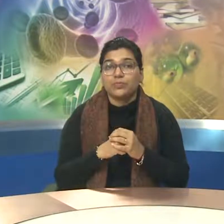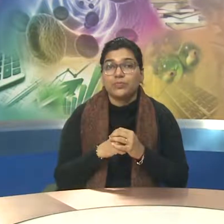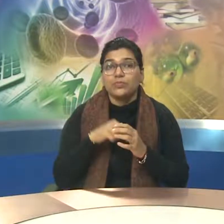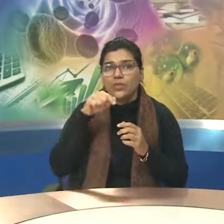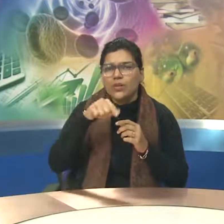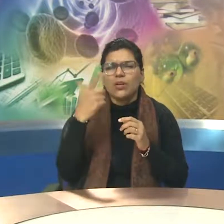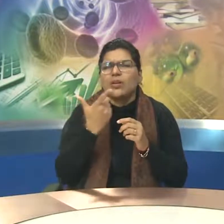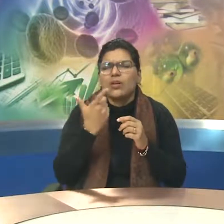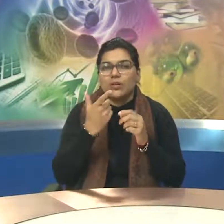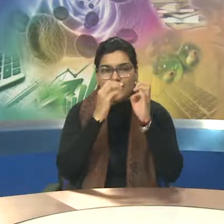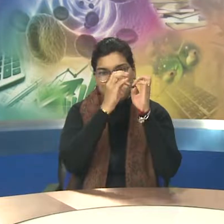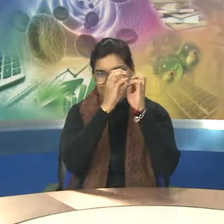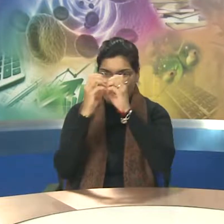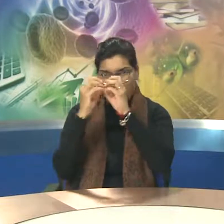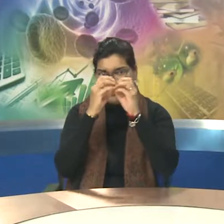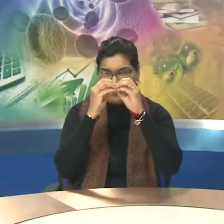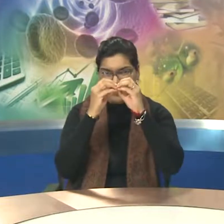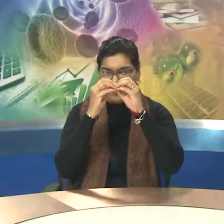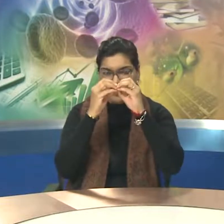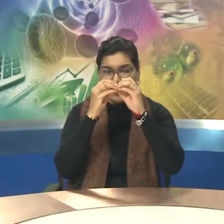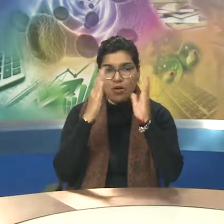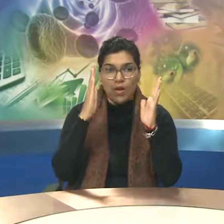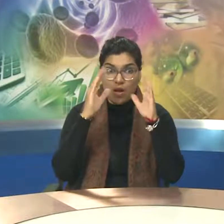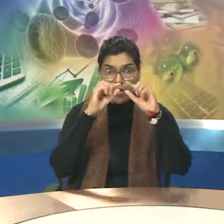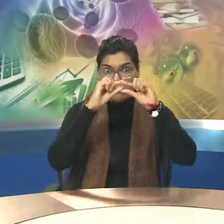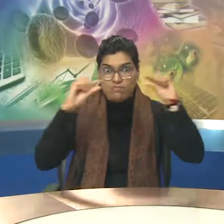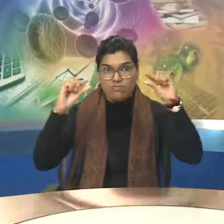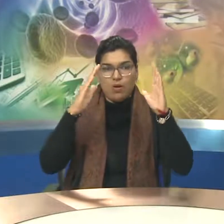Second point is italic.